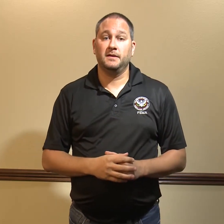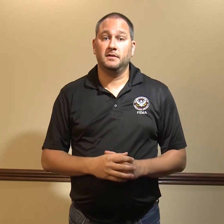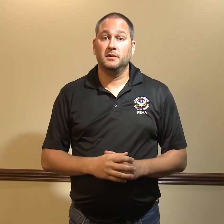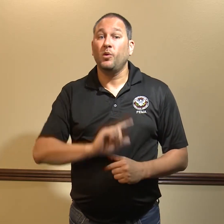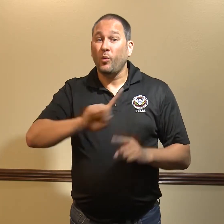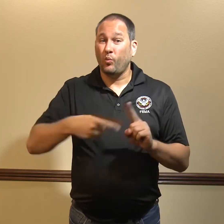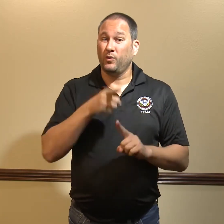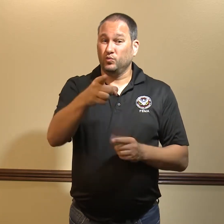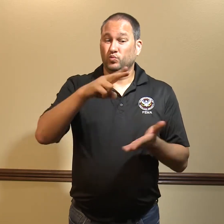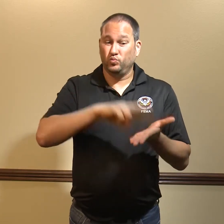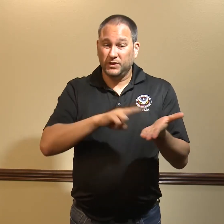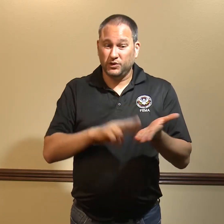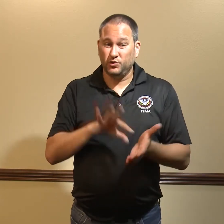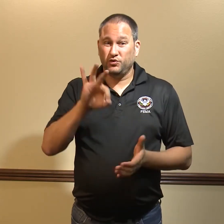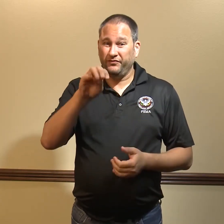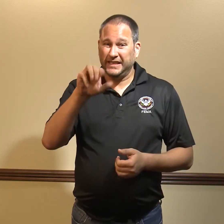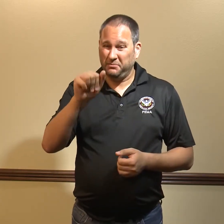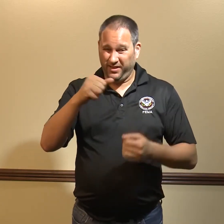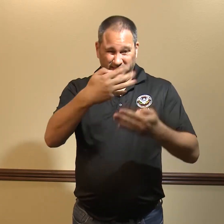it's helpful to have the following information handy.